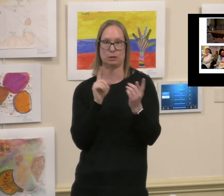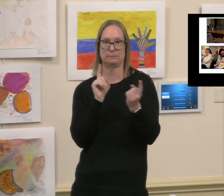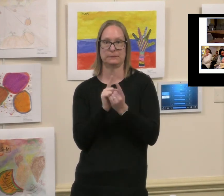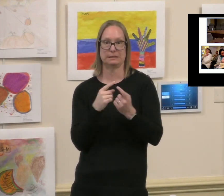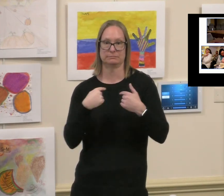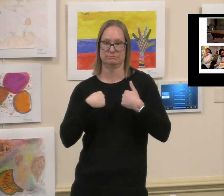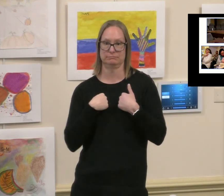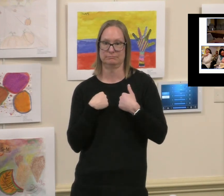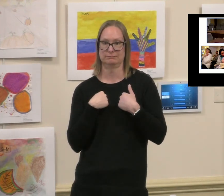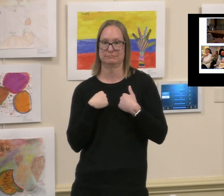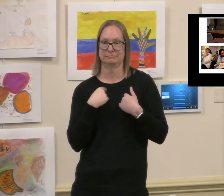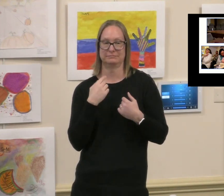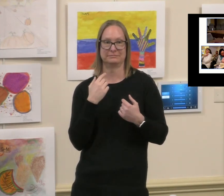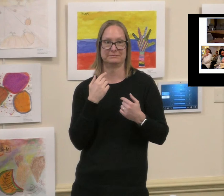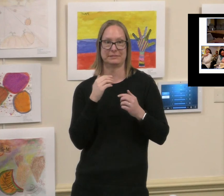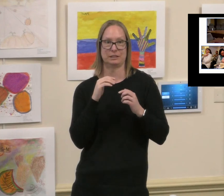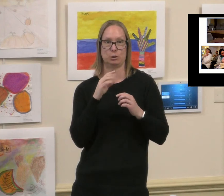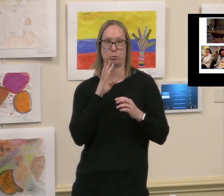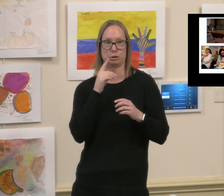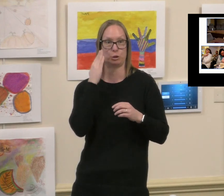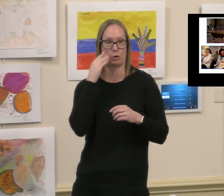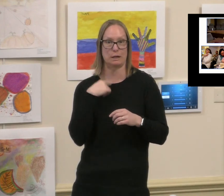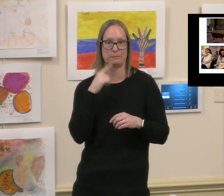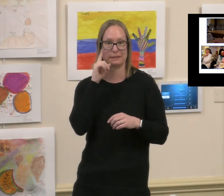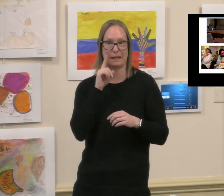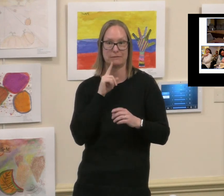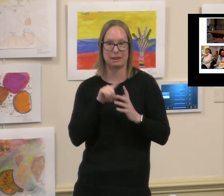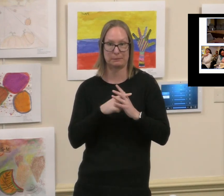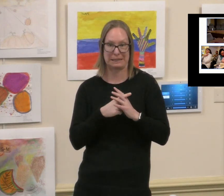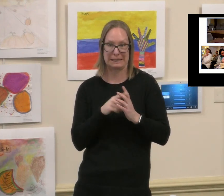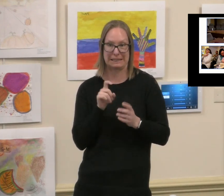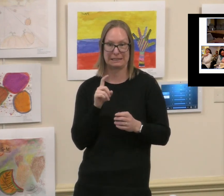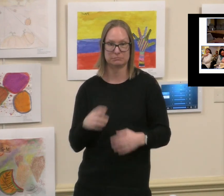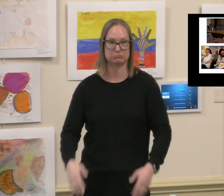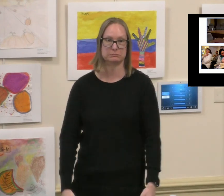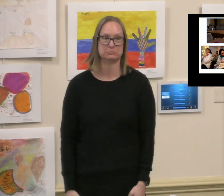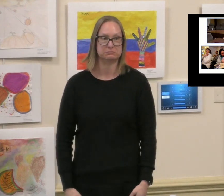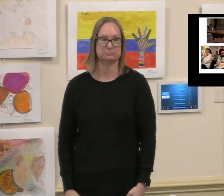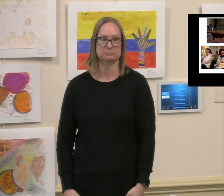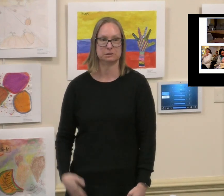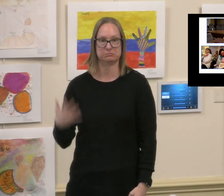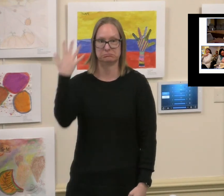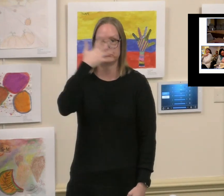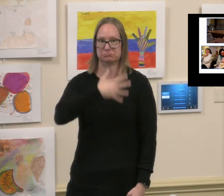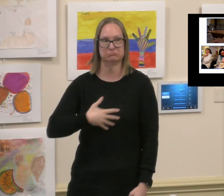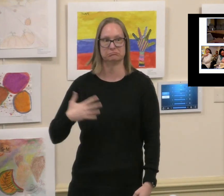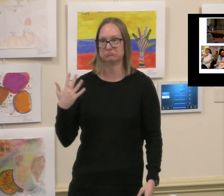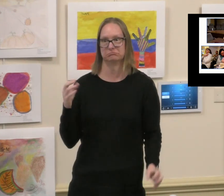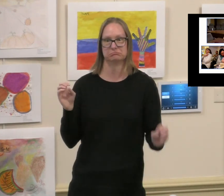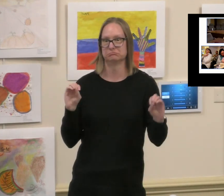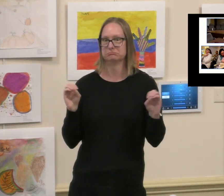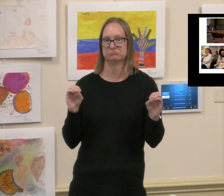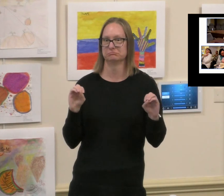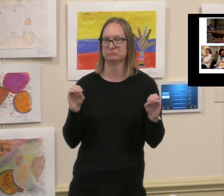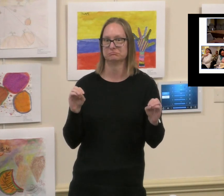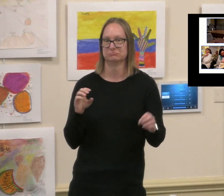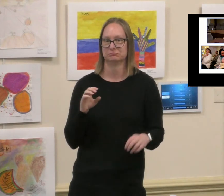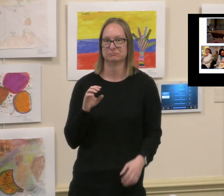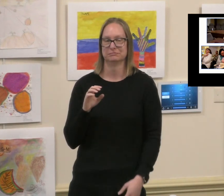For example, you meet me. Would you know that I'm deaf immediately if you just saw me? Probably